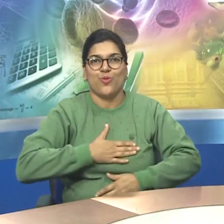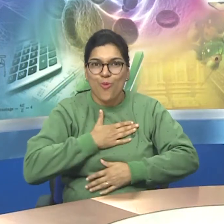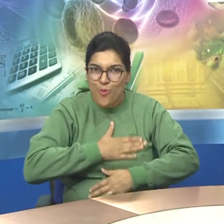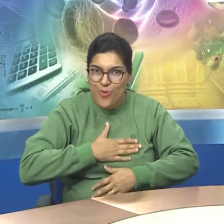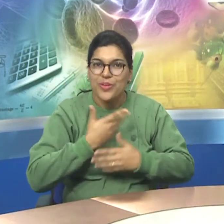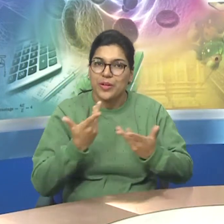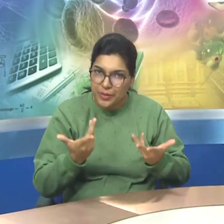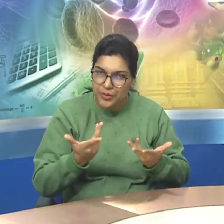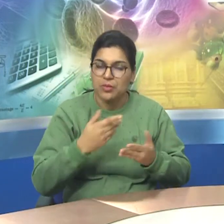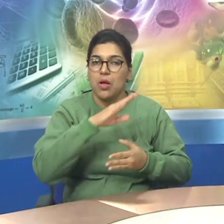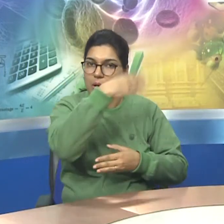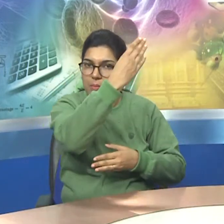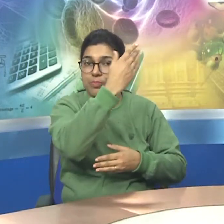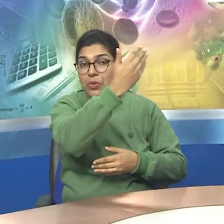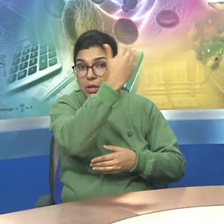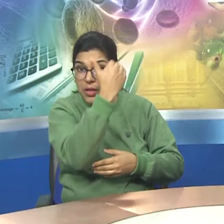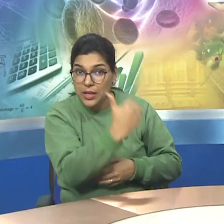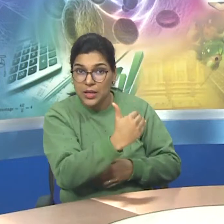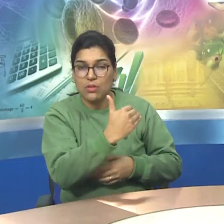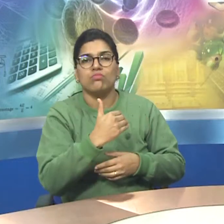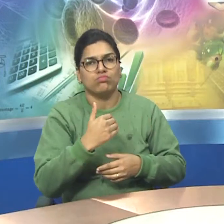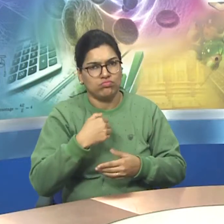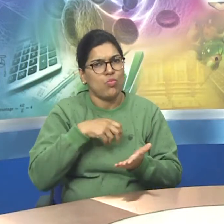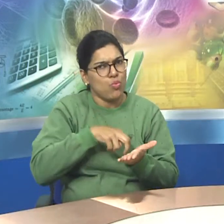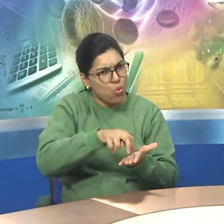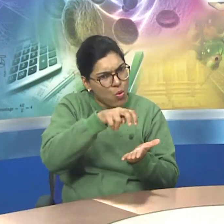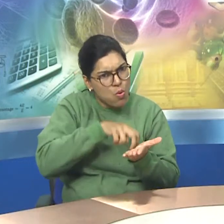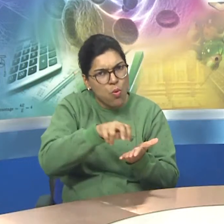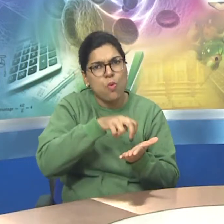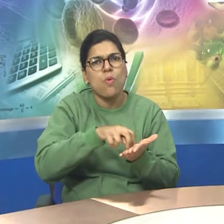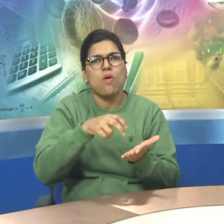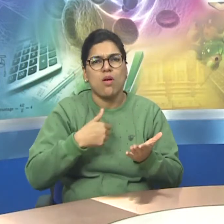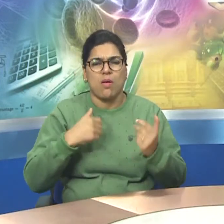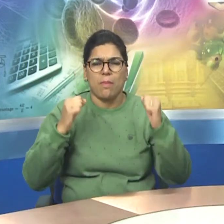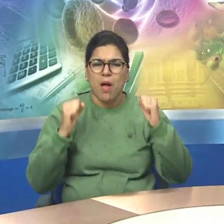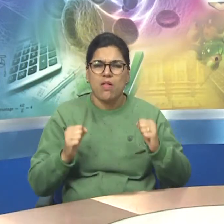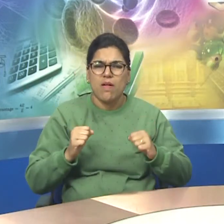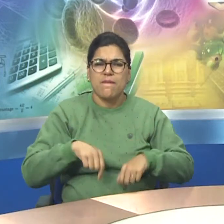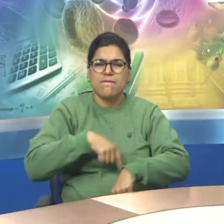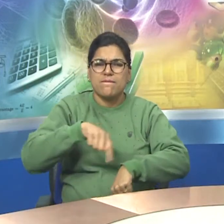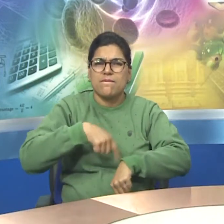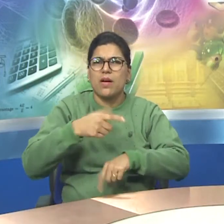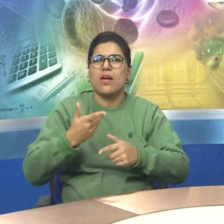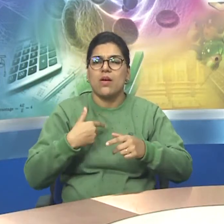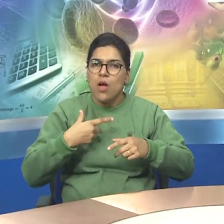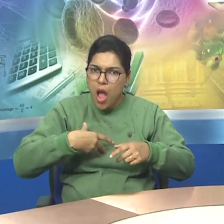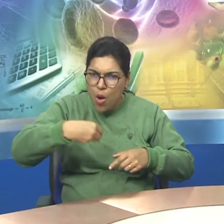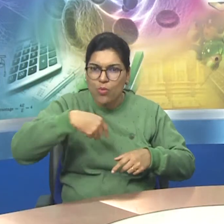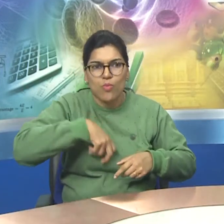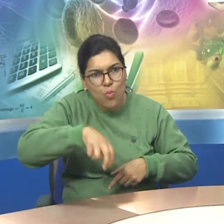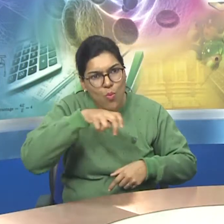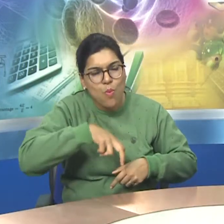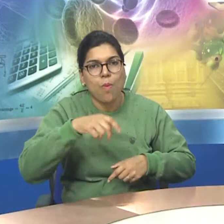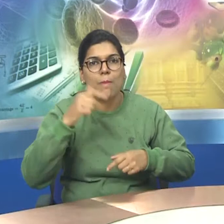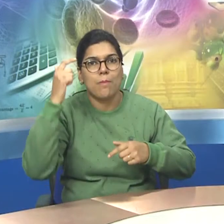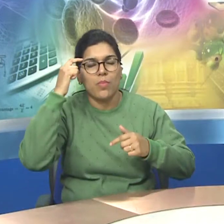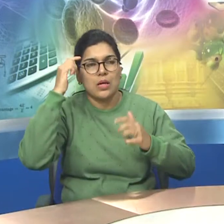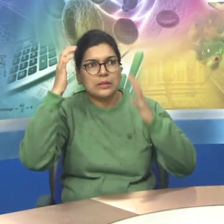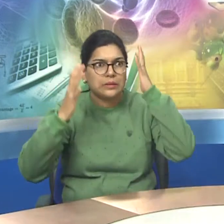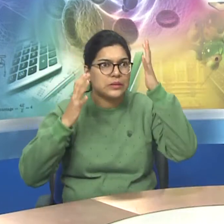you can watch different movies, and also you can go to walk during your